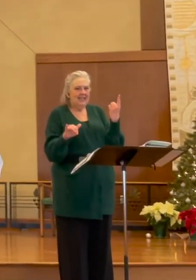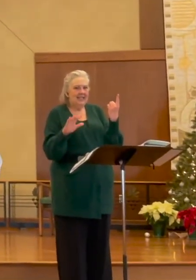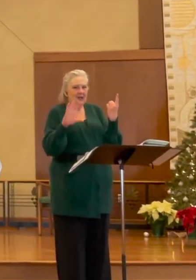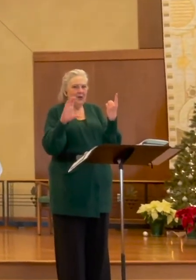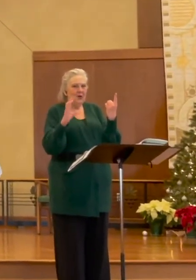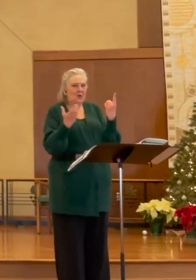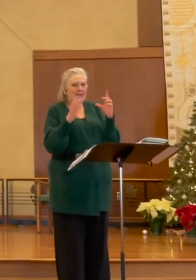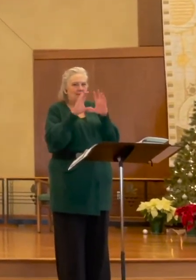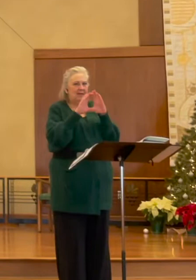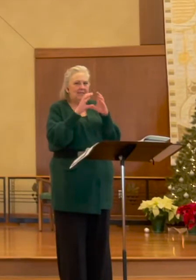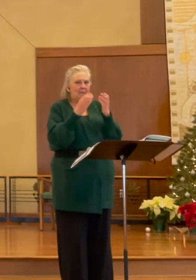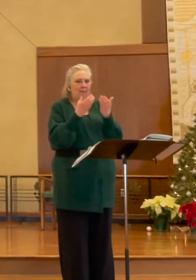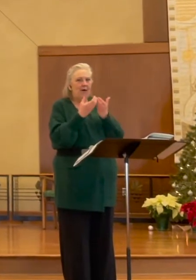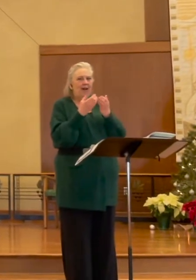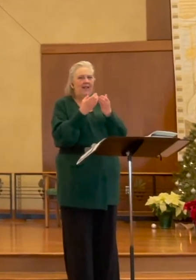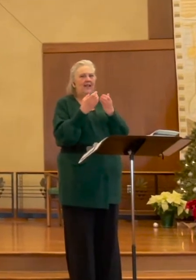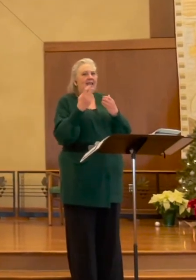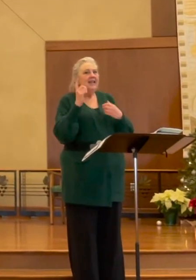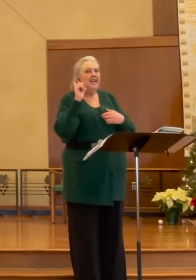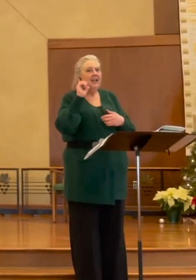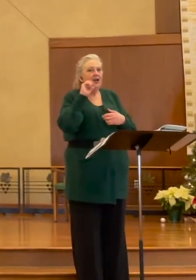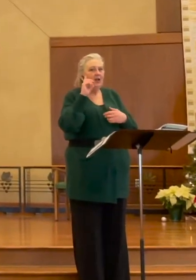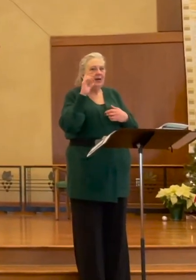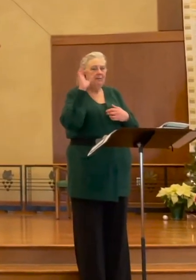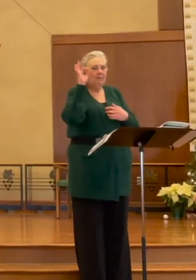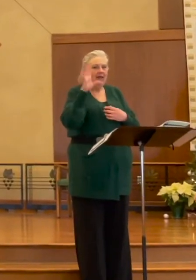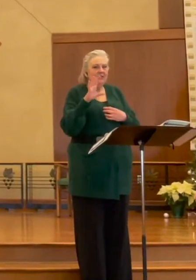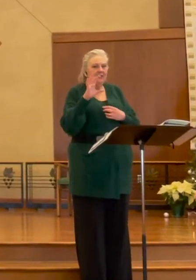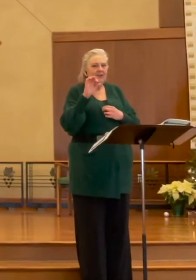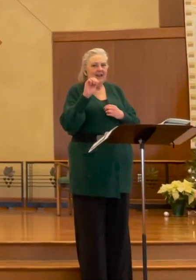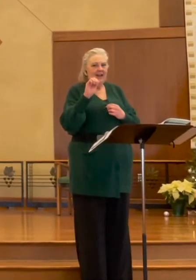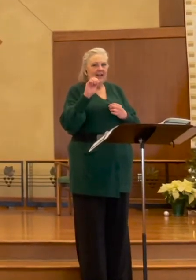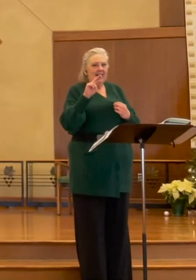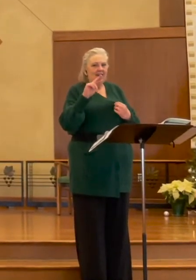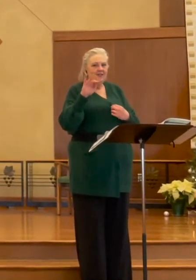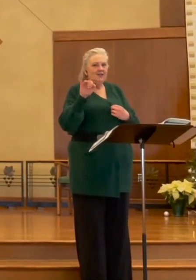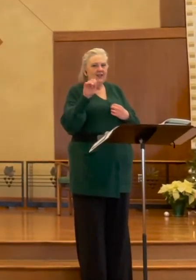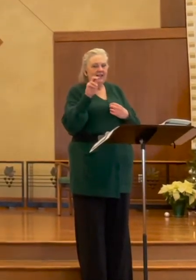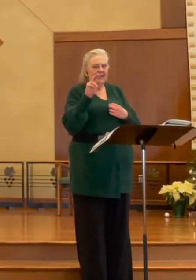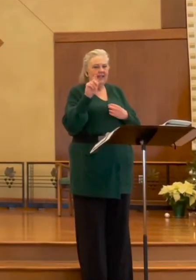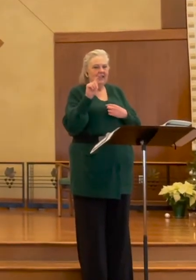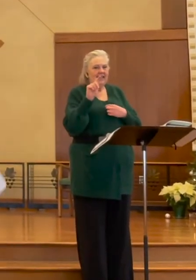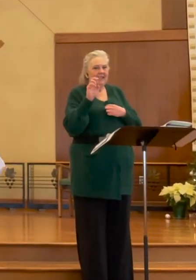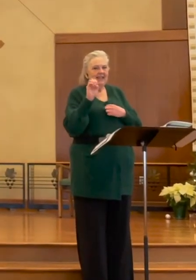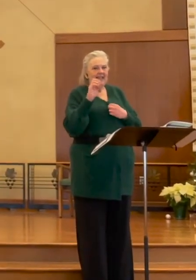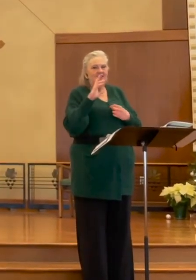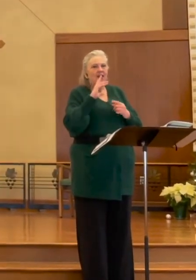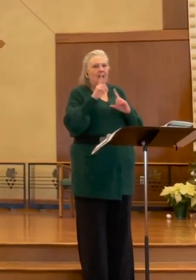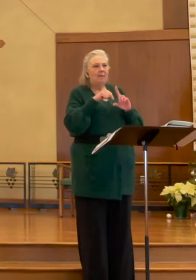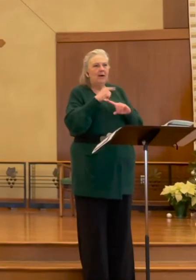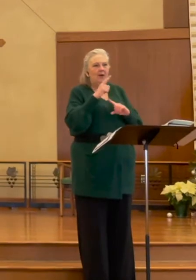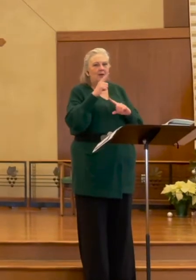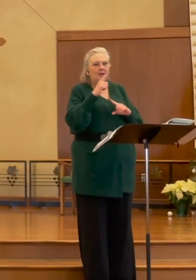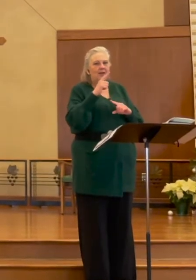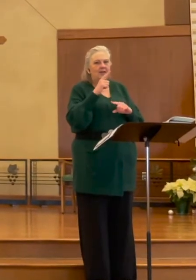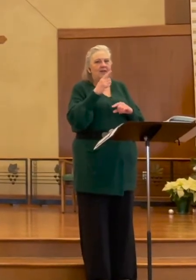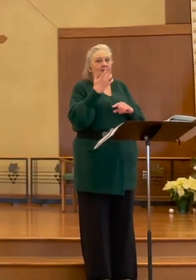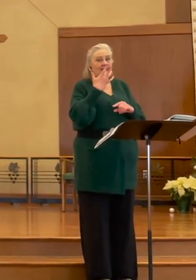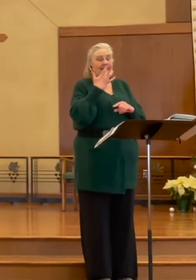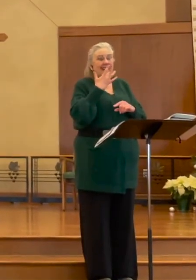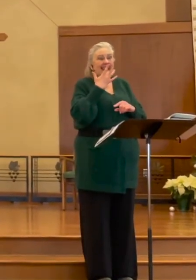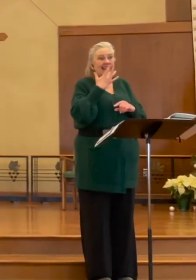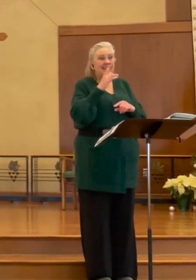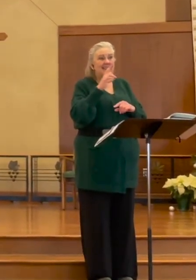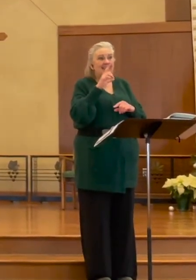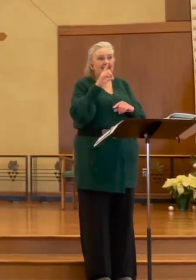ball. After hearing Pastor Anjanette's sermon about her glass ducky that broke, I'm treating